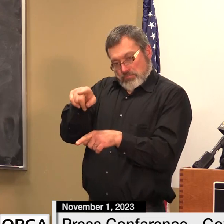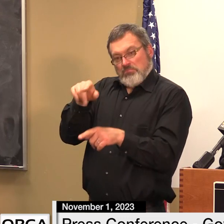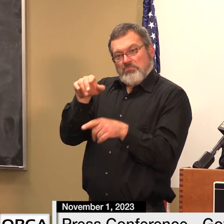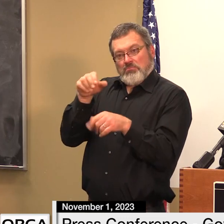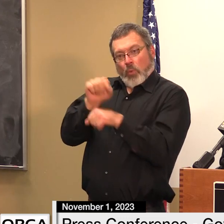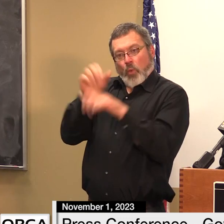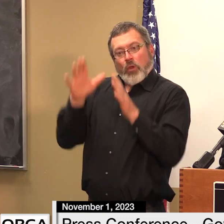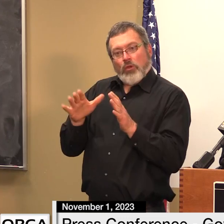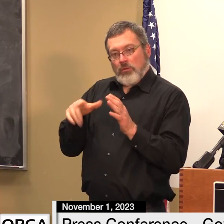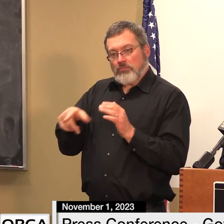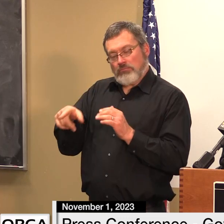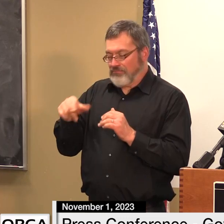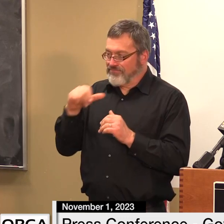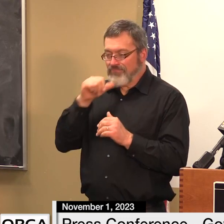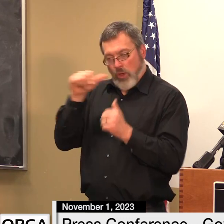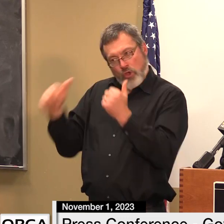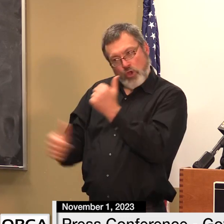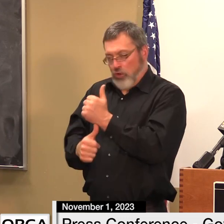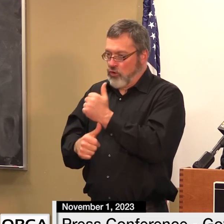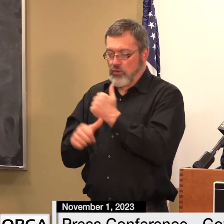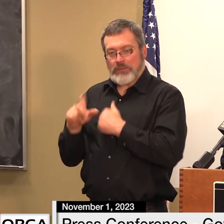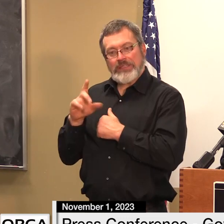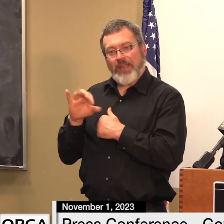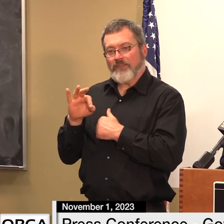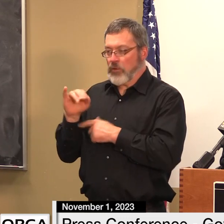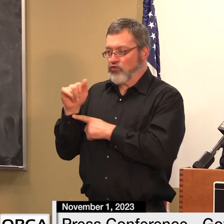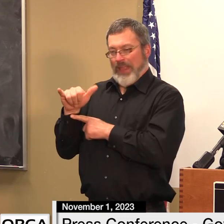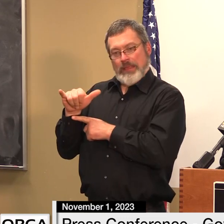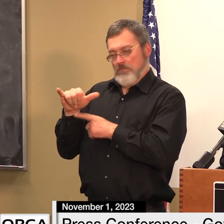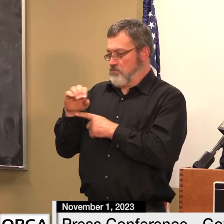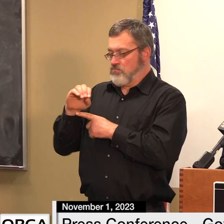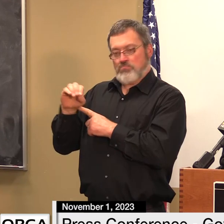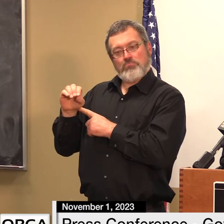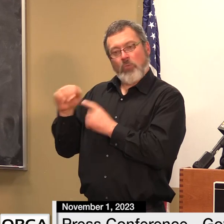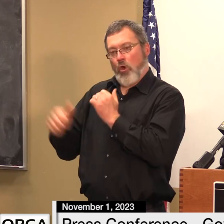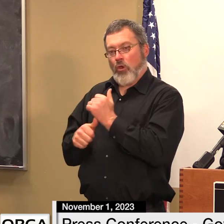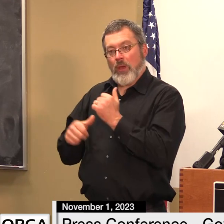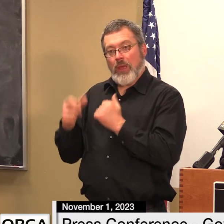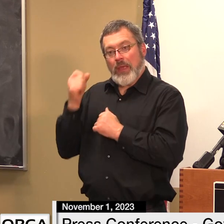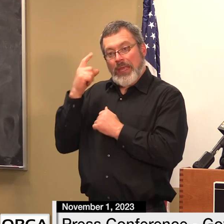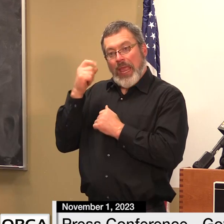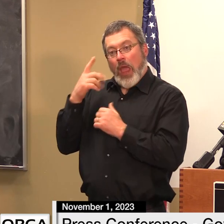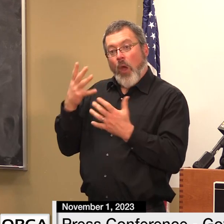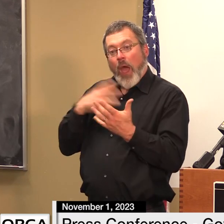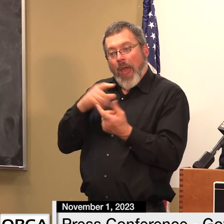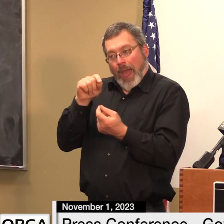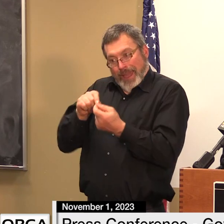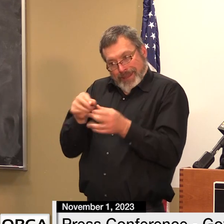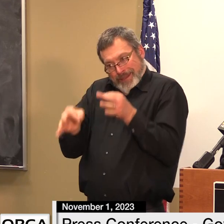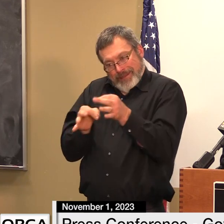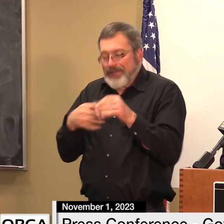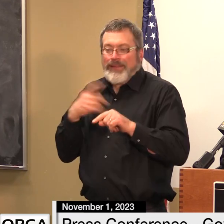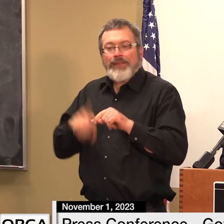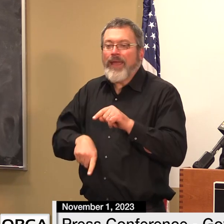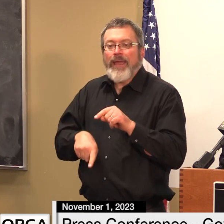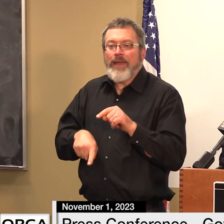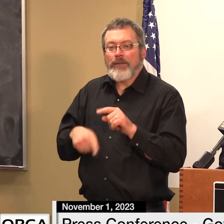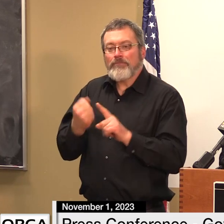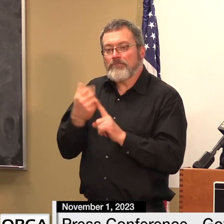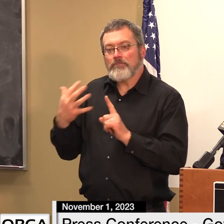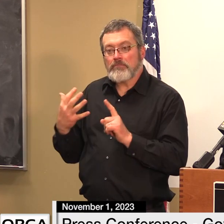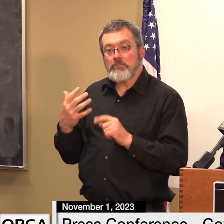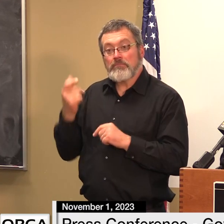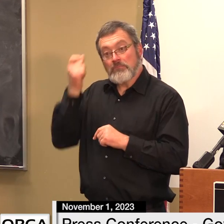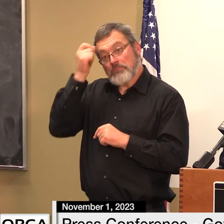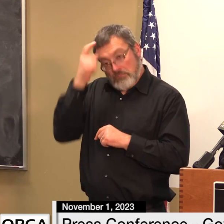for the Department for Children and Families, but I can't discuss disciplinary matters as much as we would like to. And I do want to say that